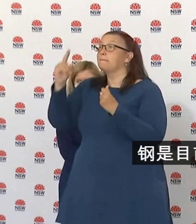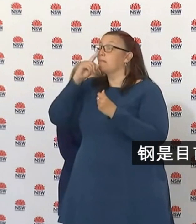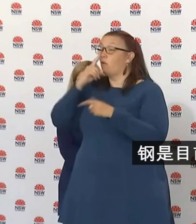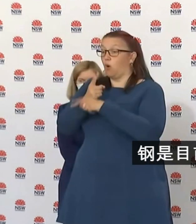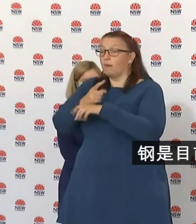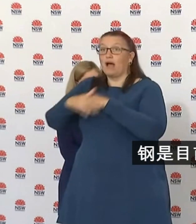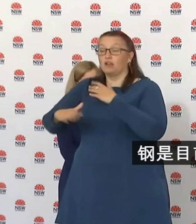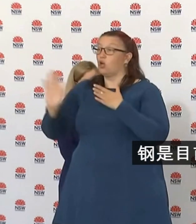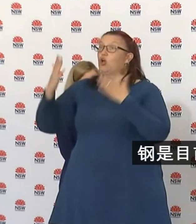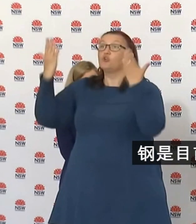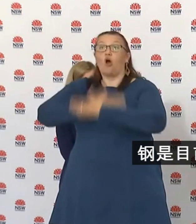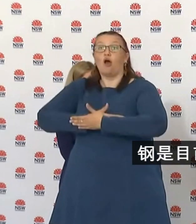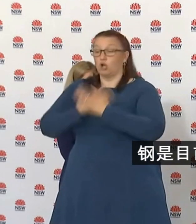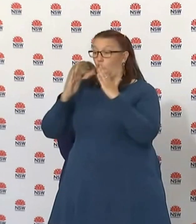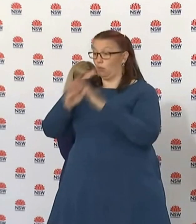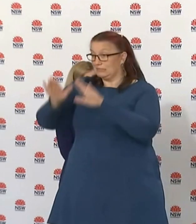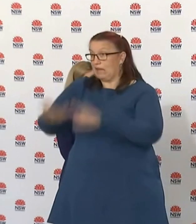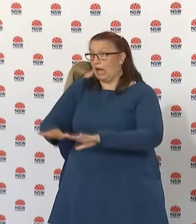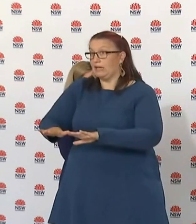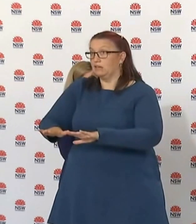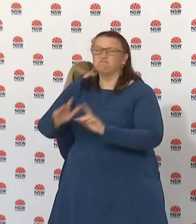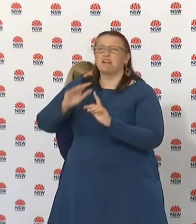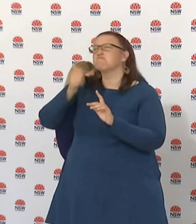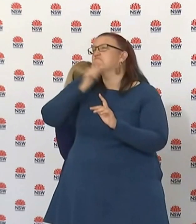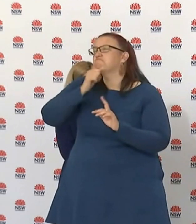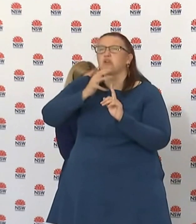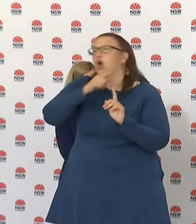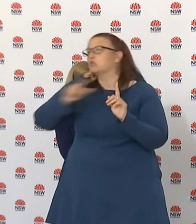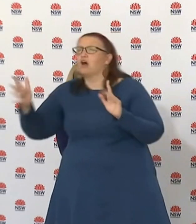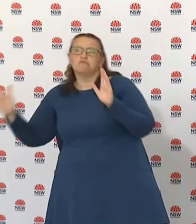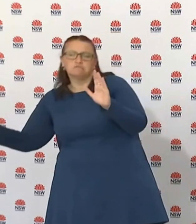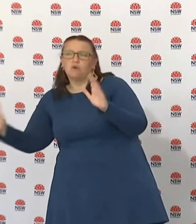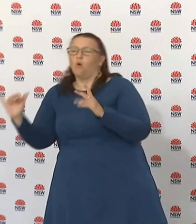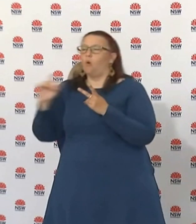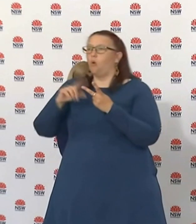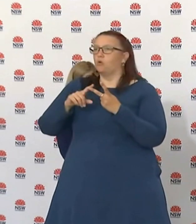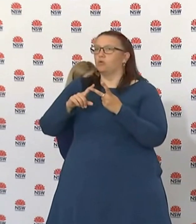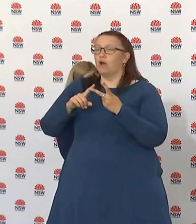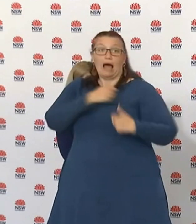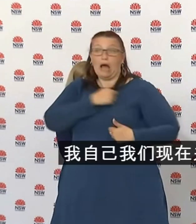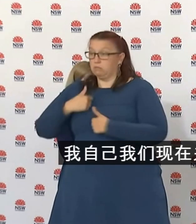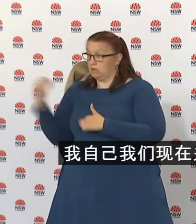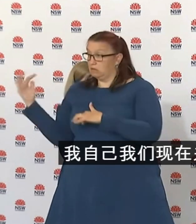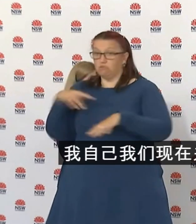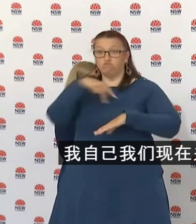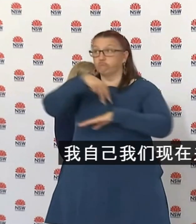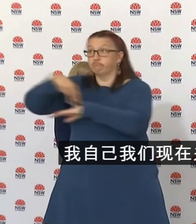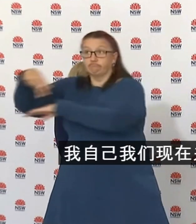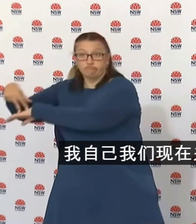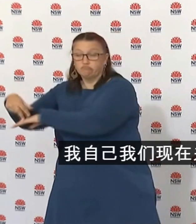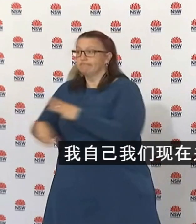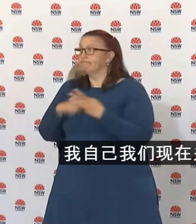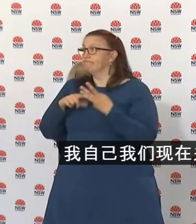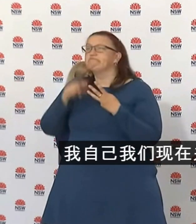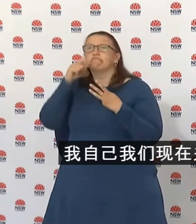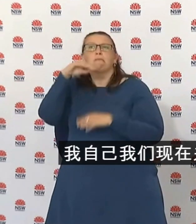any of those off the table at this point? Nothing is off the table between the conversation between the Premier and myself. We are not